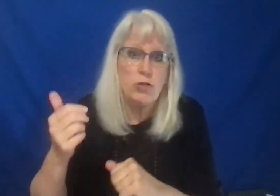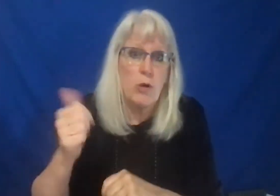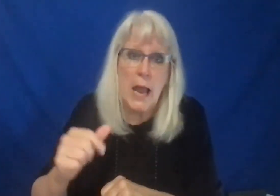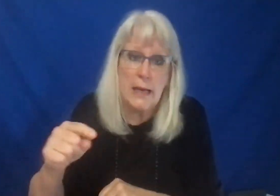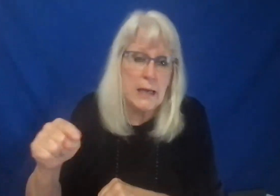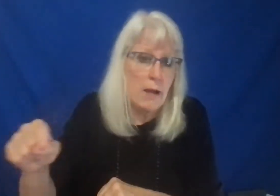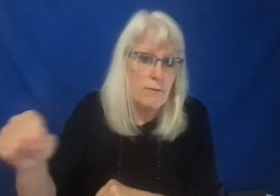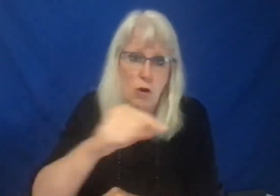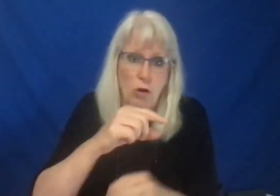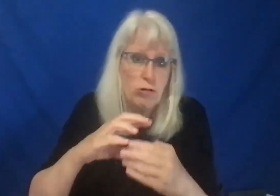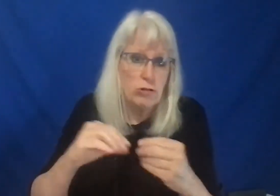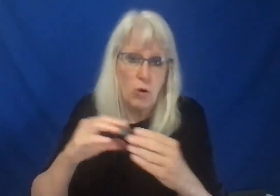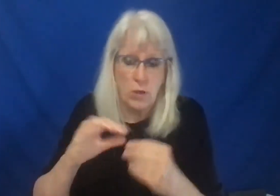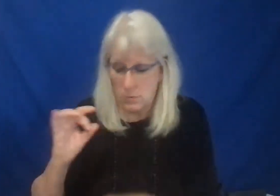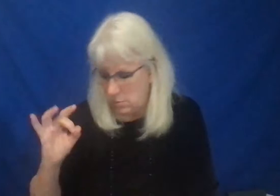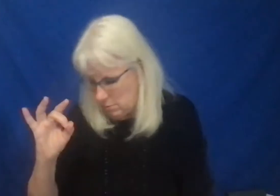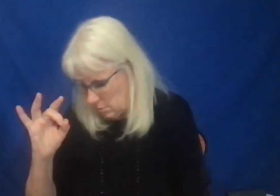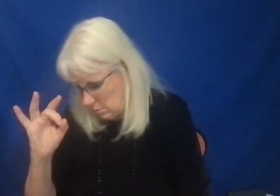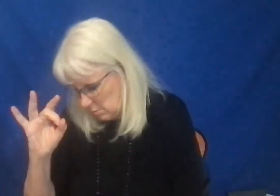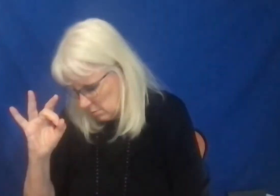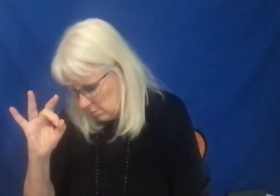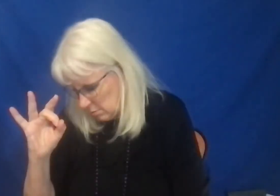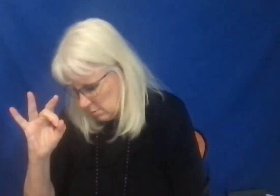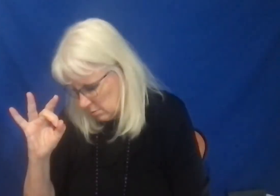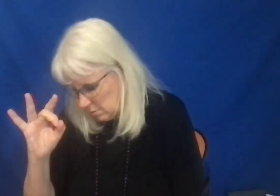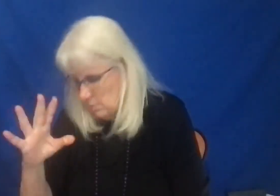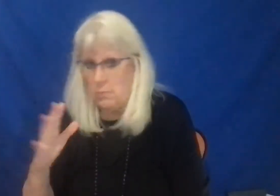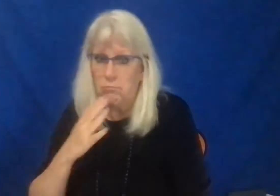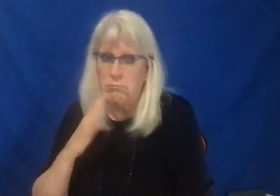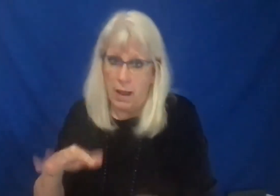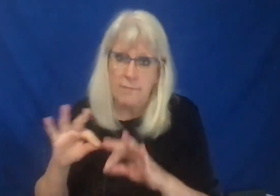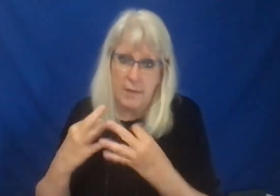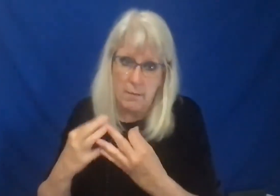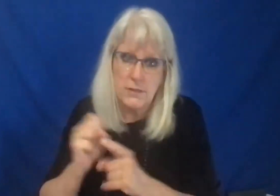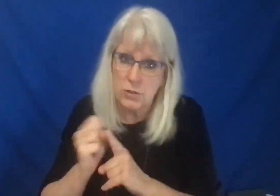ruined, abysmal family relationship.